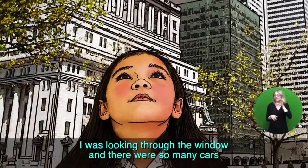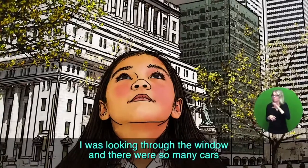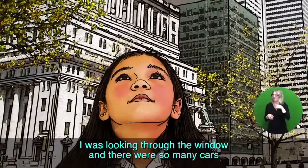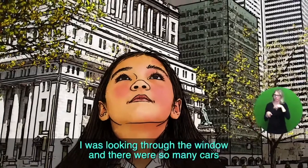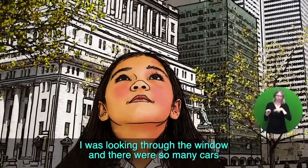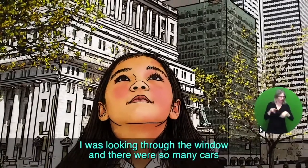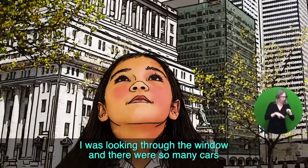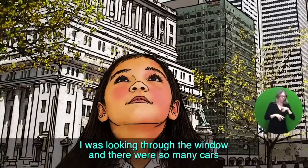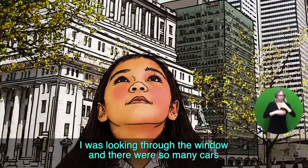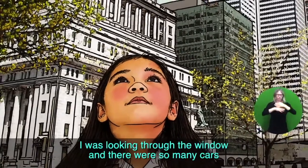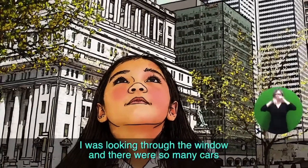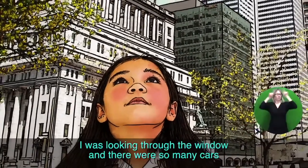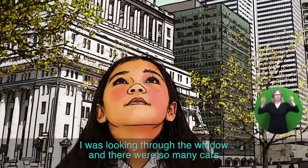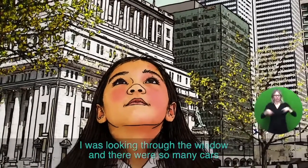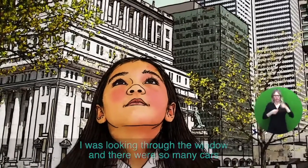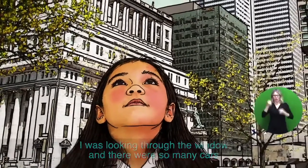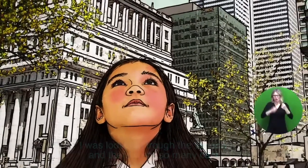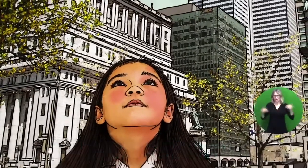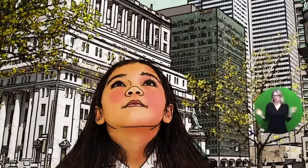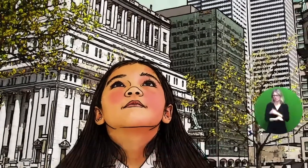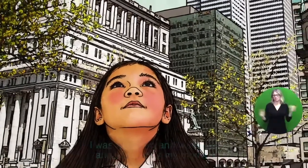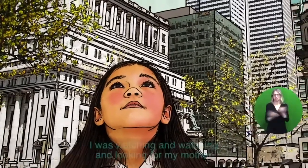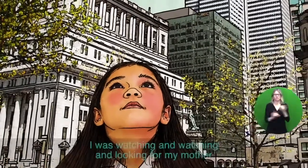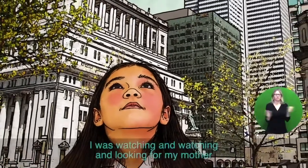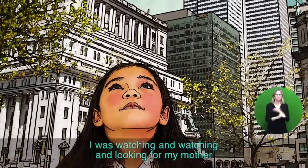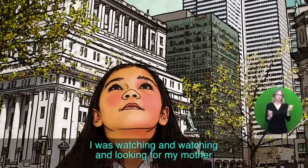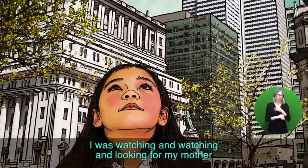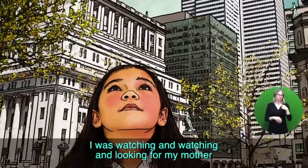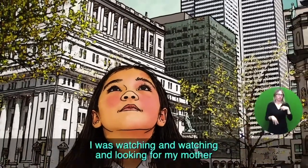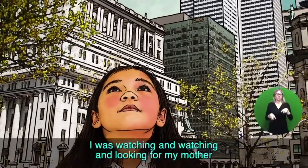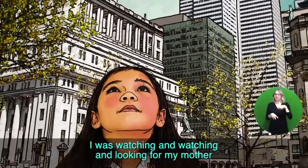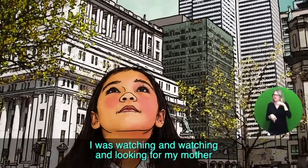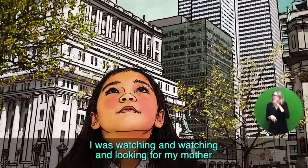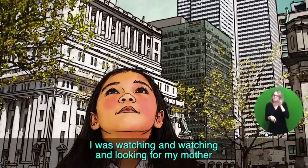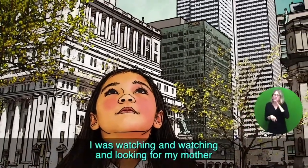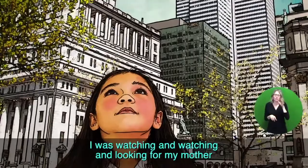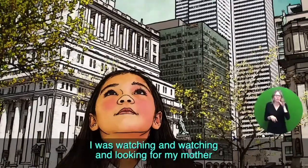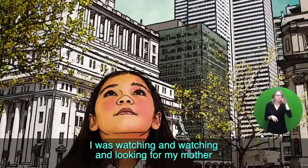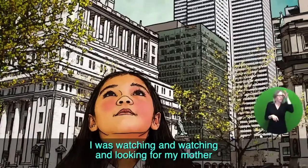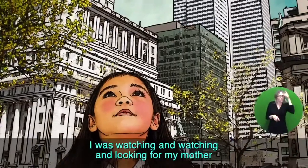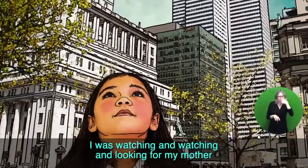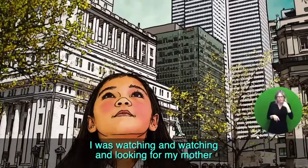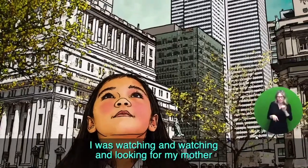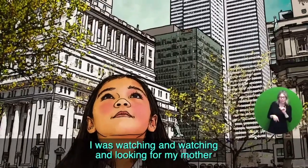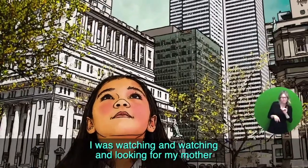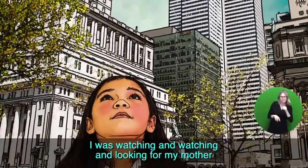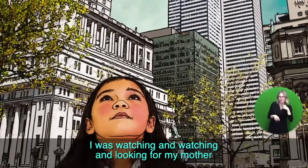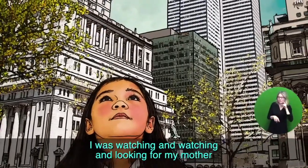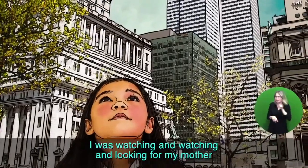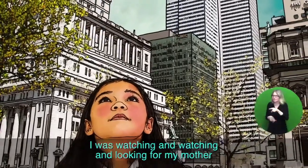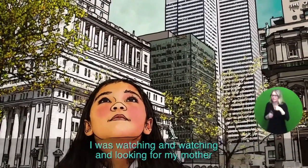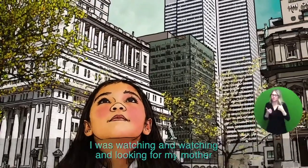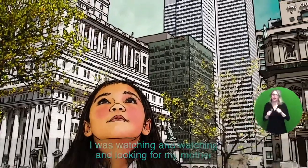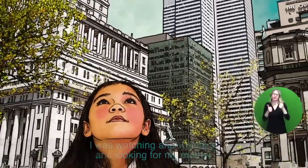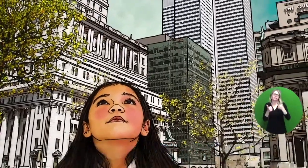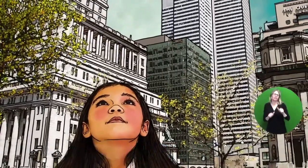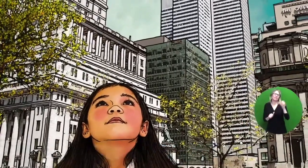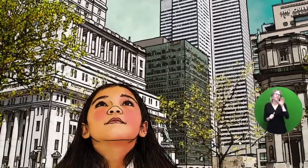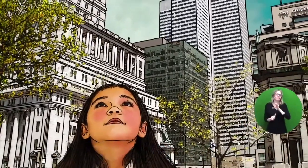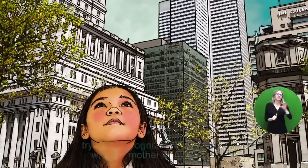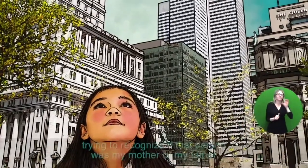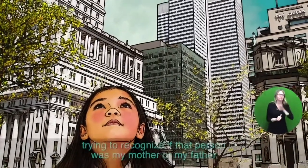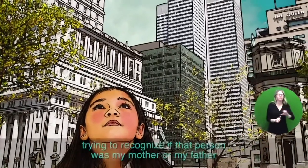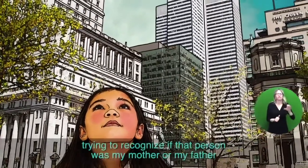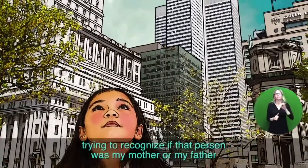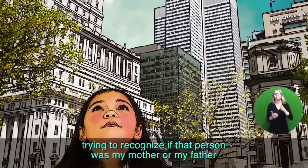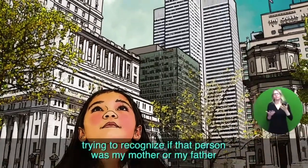there were so many cars. She was watching and watching, looking out for her mother, like trying